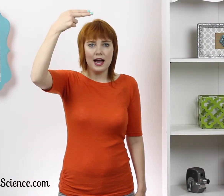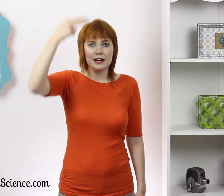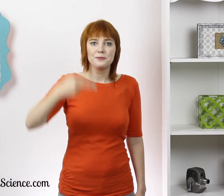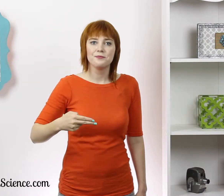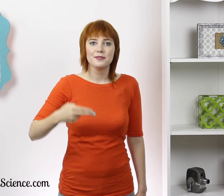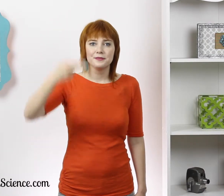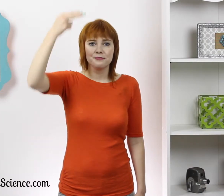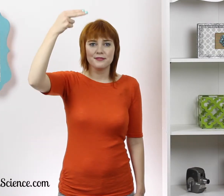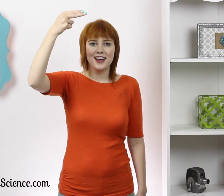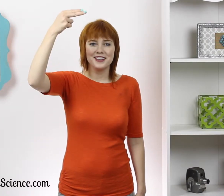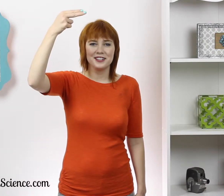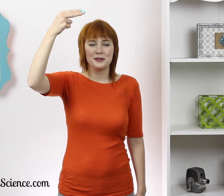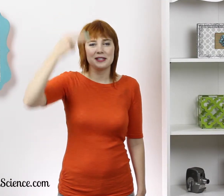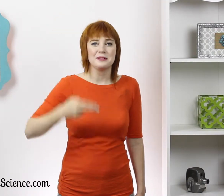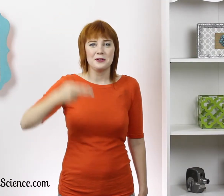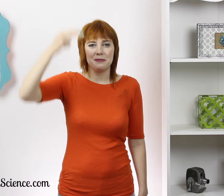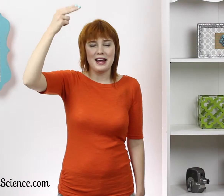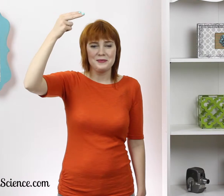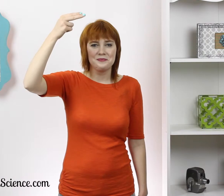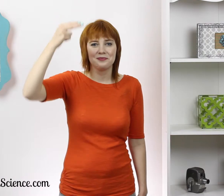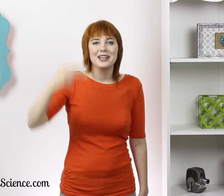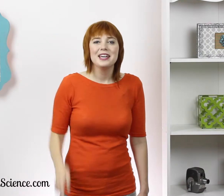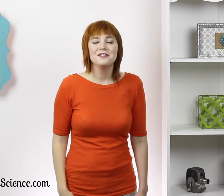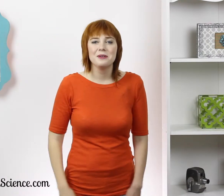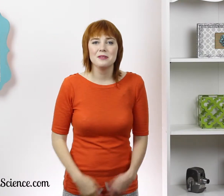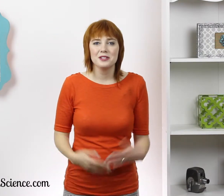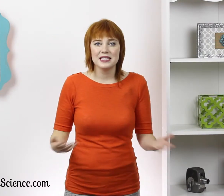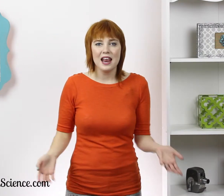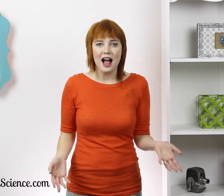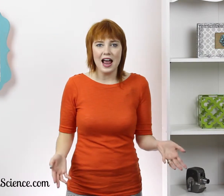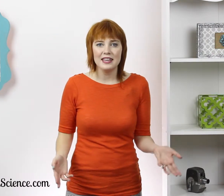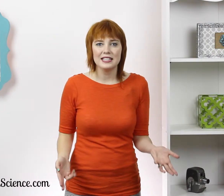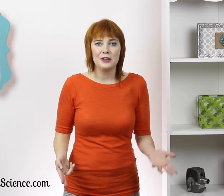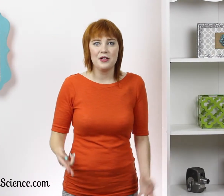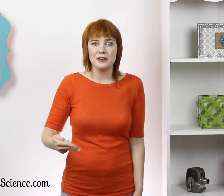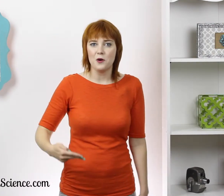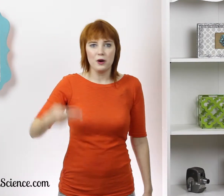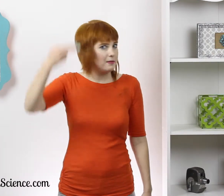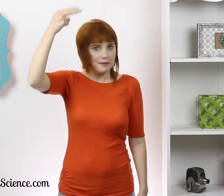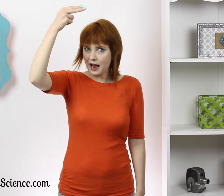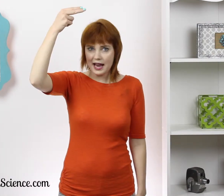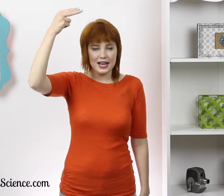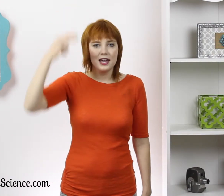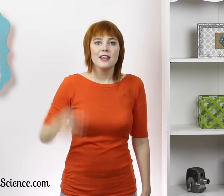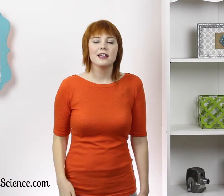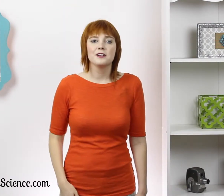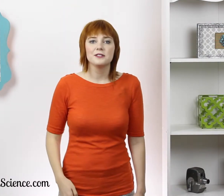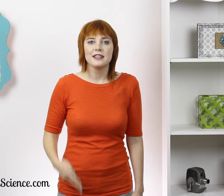high. High, just like going, something's going up high. If your baby learns to say hi, they can tell you that they don't want to be up high. They can also say that